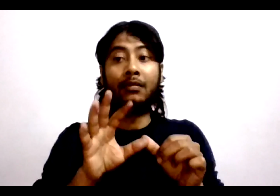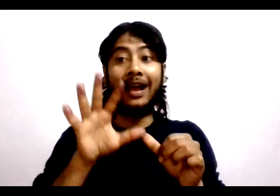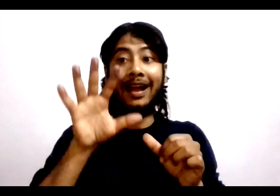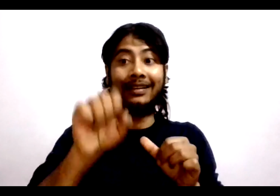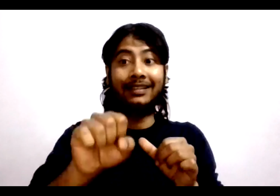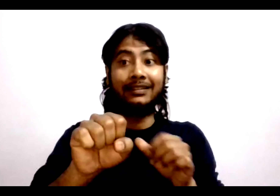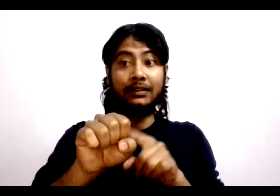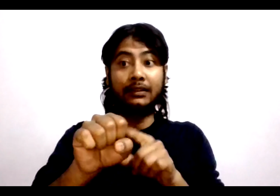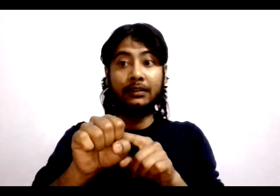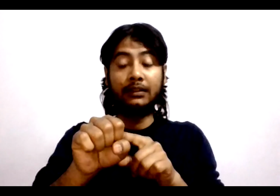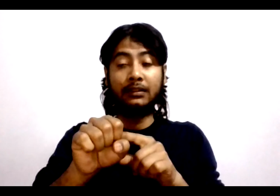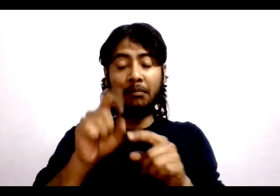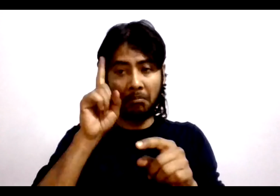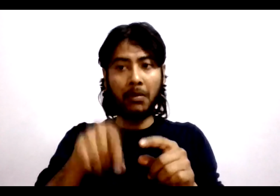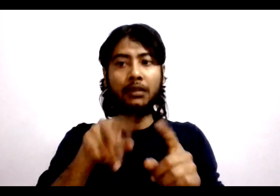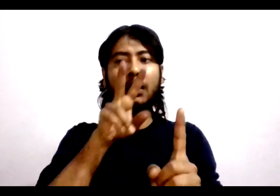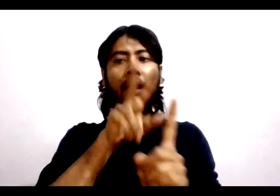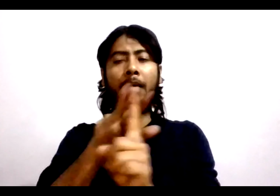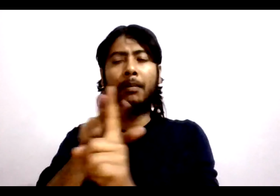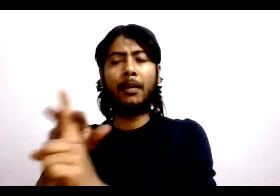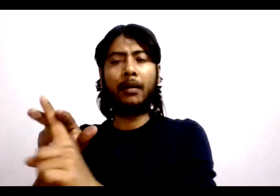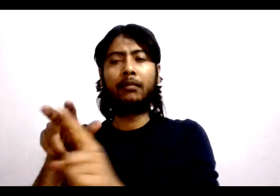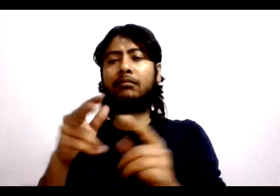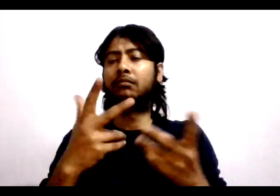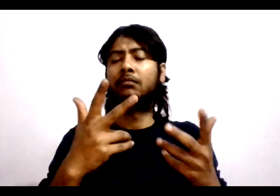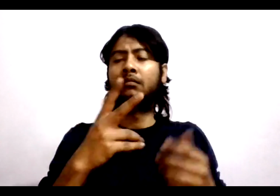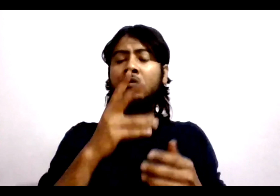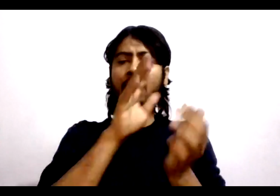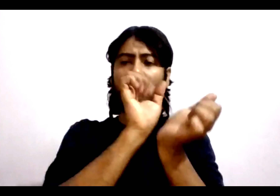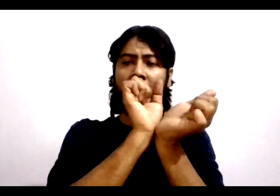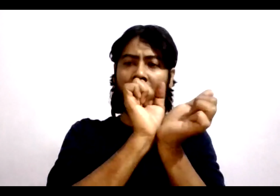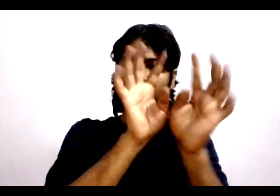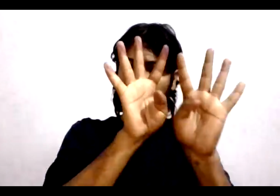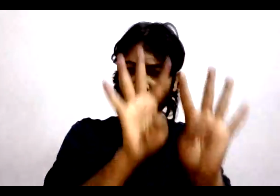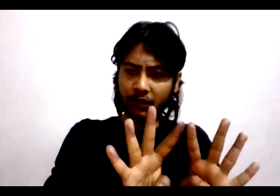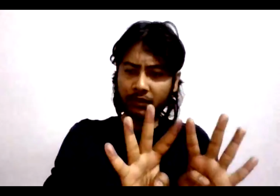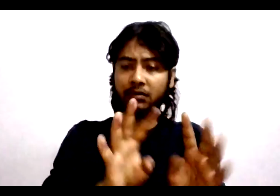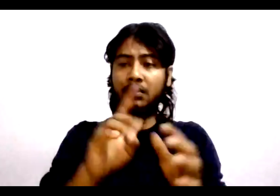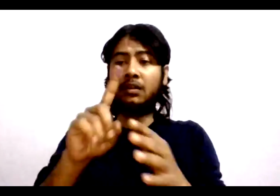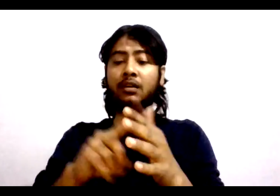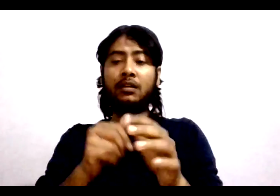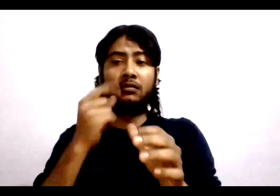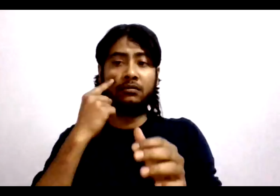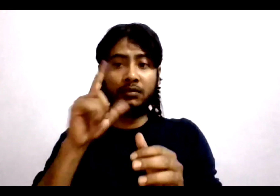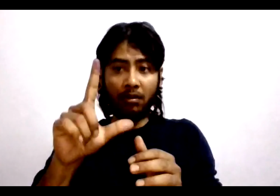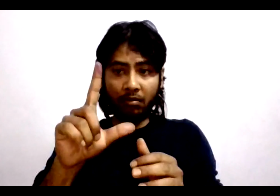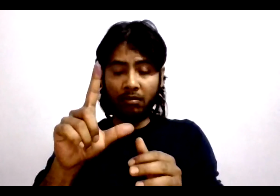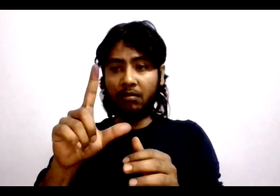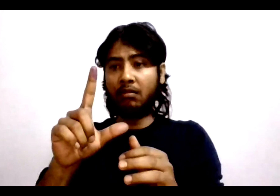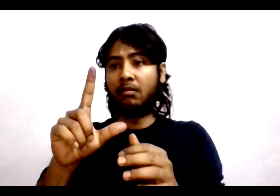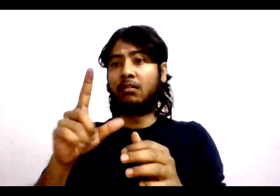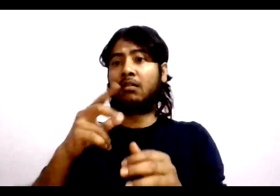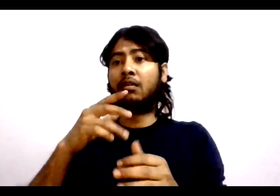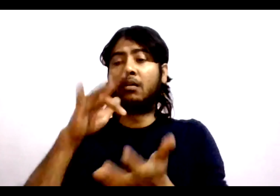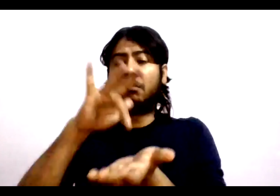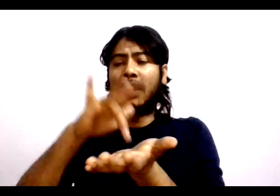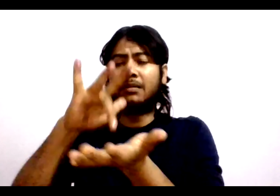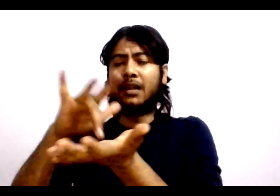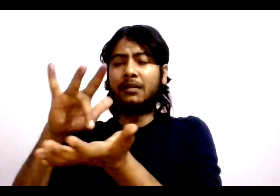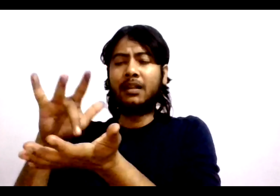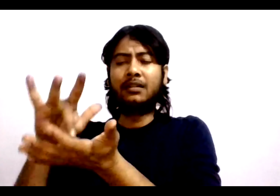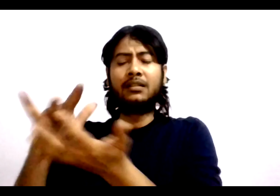all public buildings, including jails, prisons, police stations, and judicial forums. So I think I need not to say more